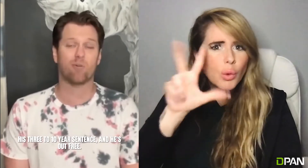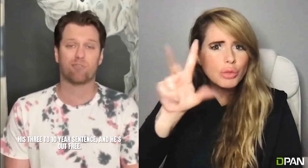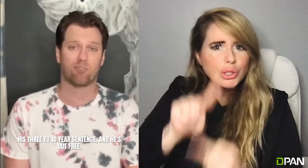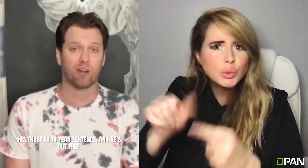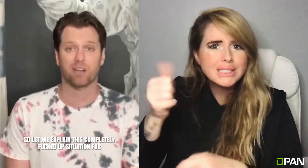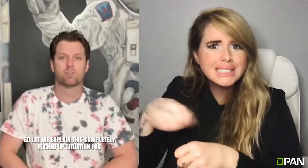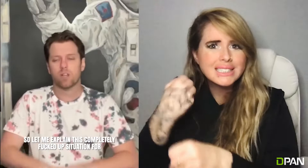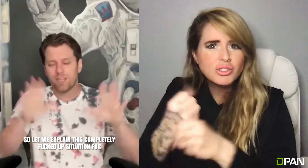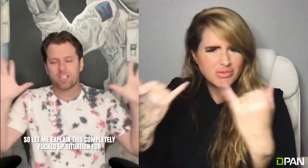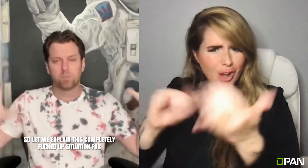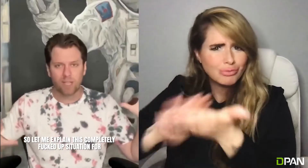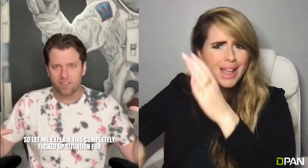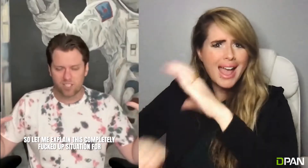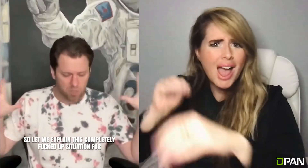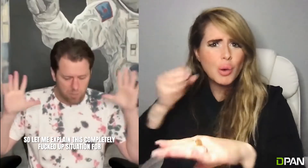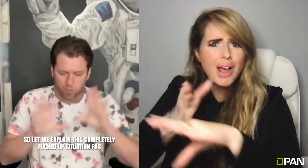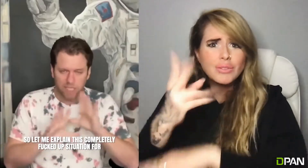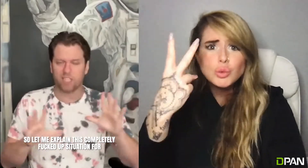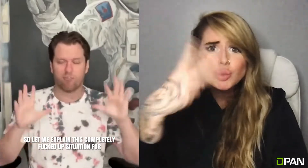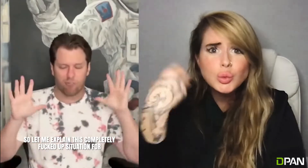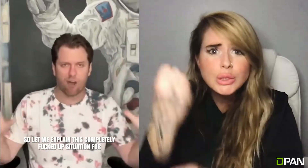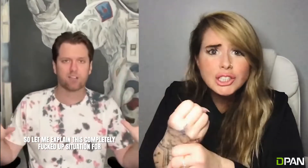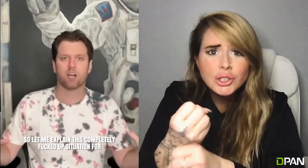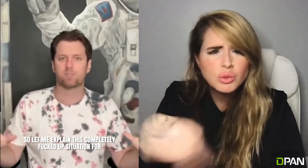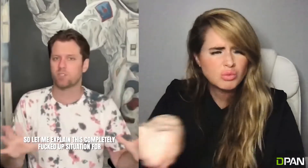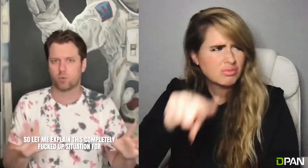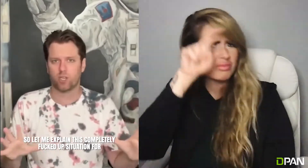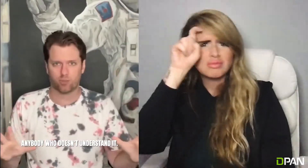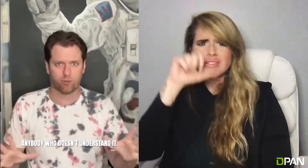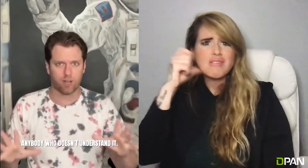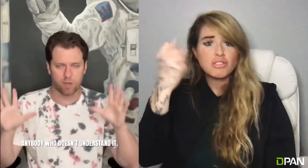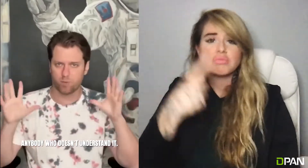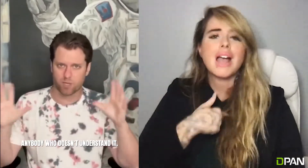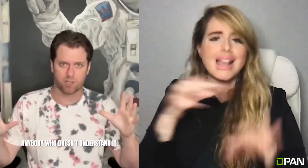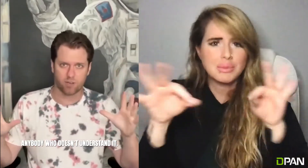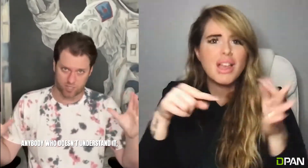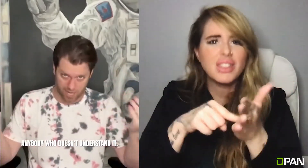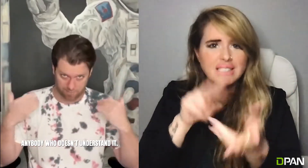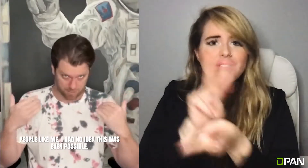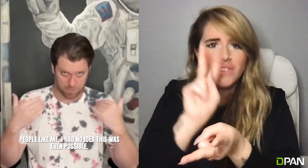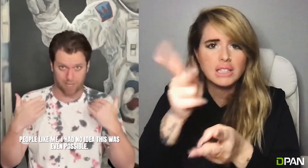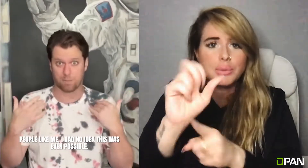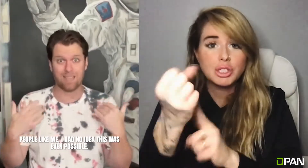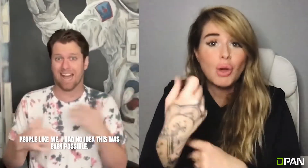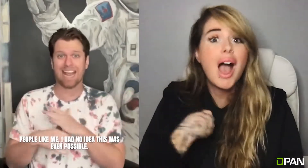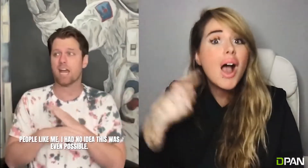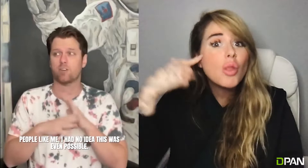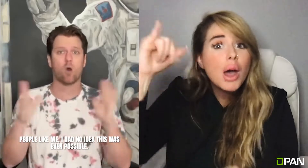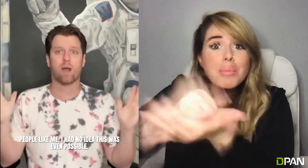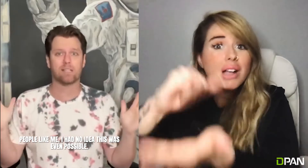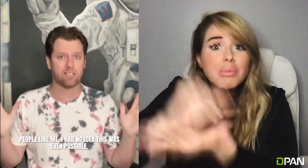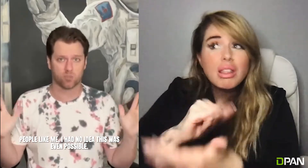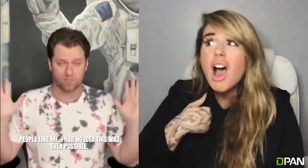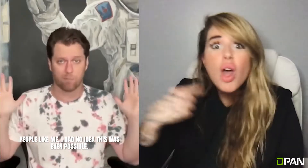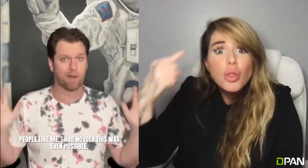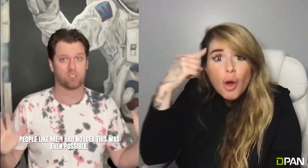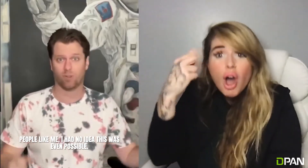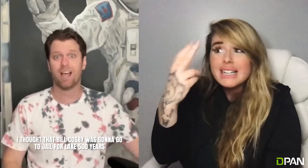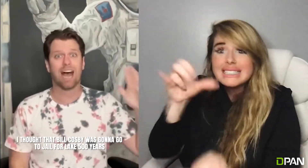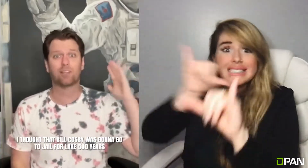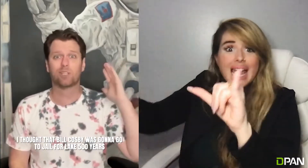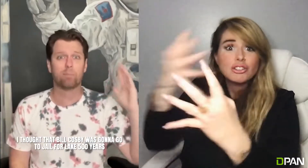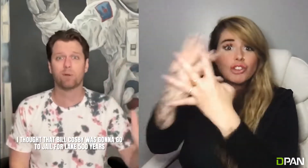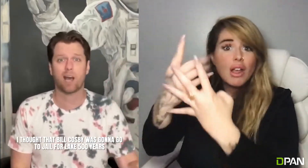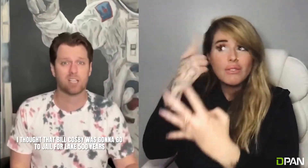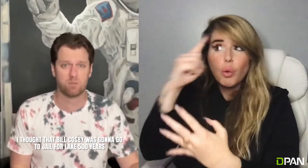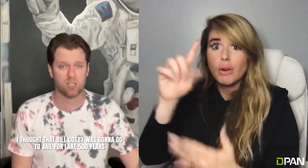he's out free. So let me explain this completely fucked up situation for anybody who doesn't understand it. People like me, I had no idea this was even possible.